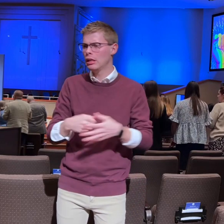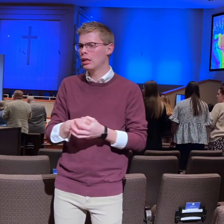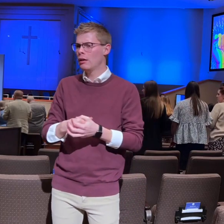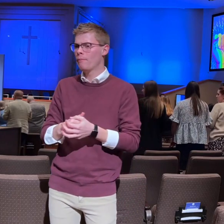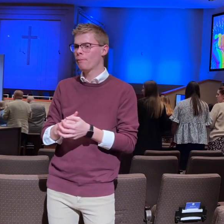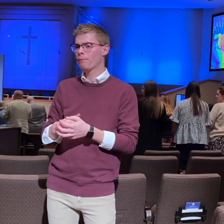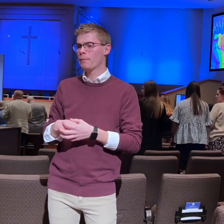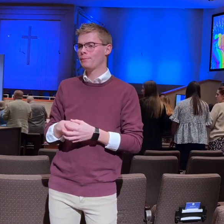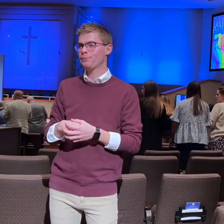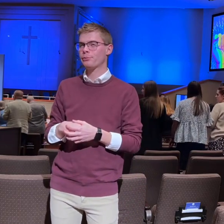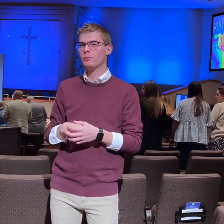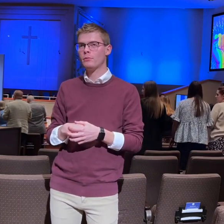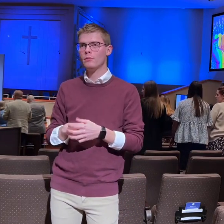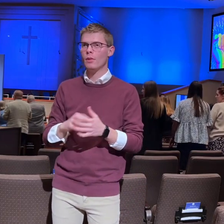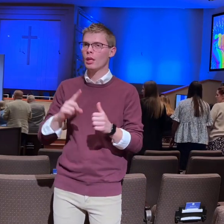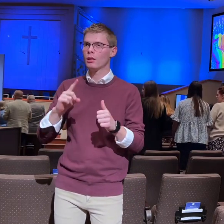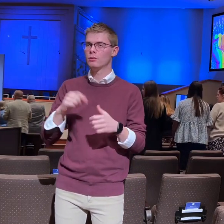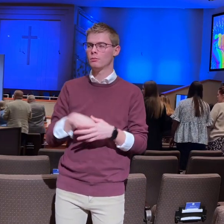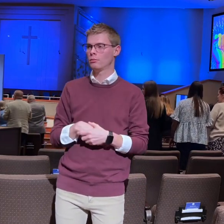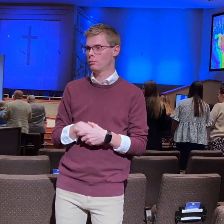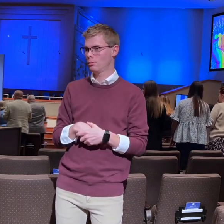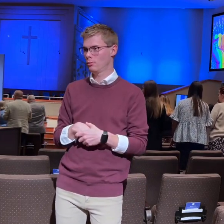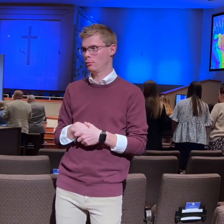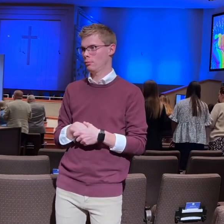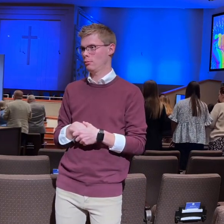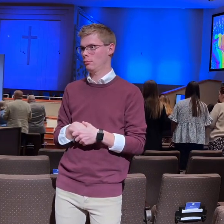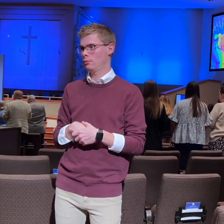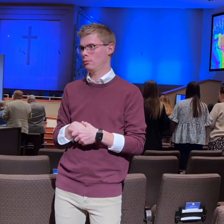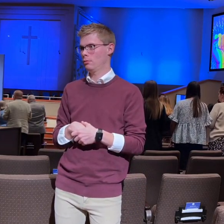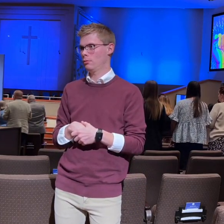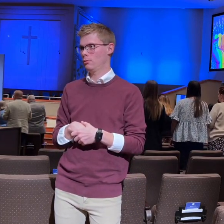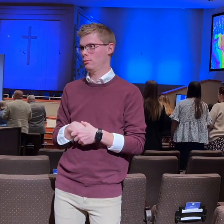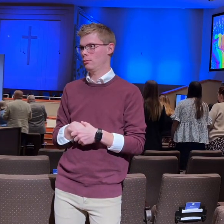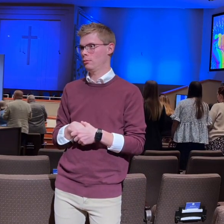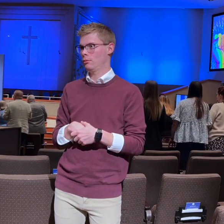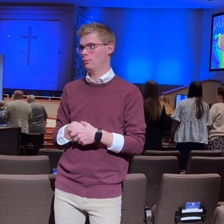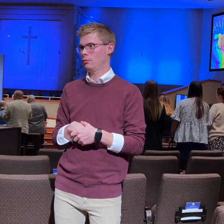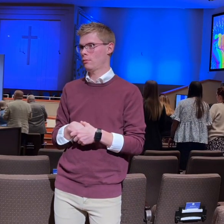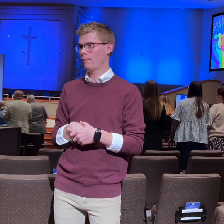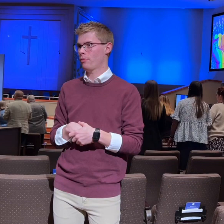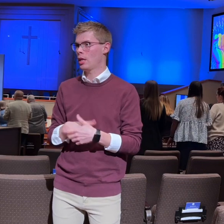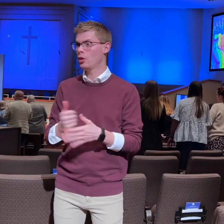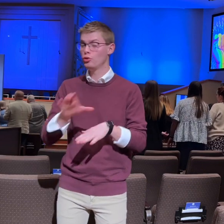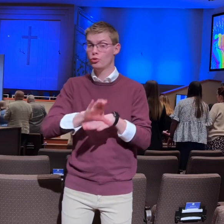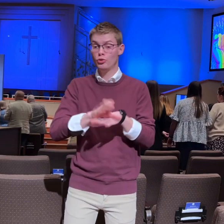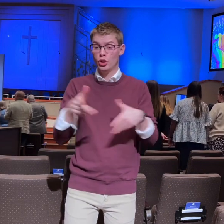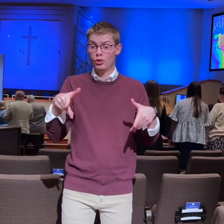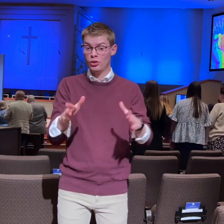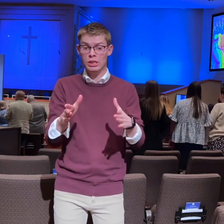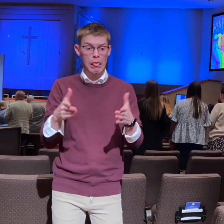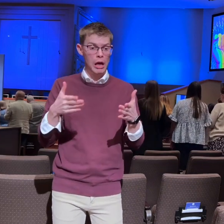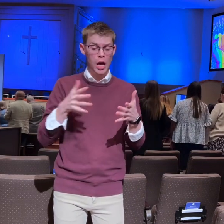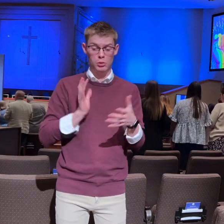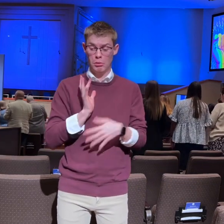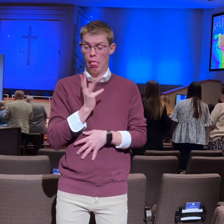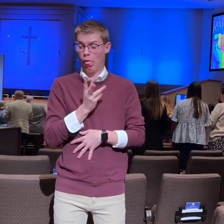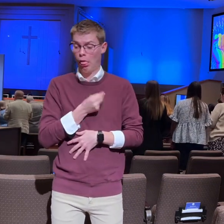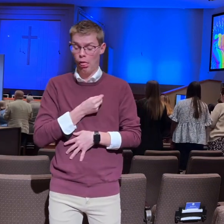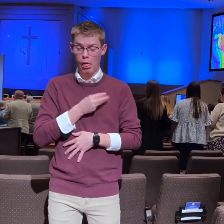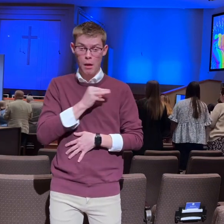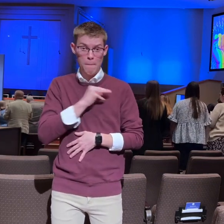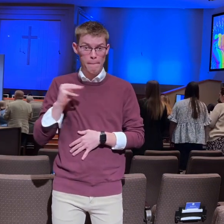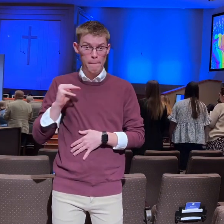Should the First Baptist Church of Orlando and other churches allow openly gay members? Are social works